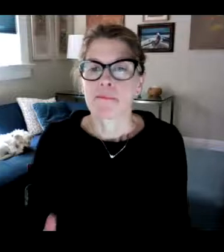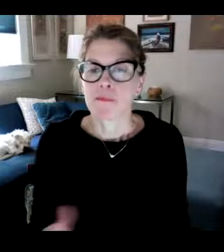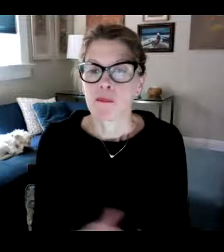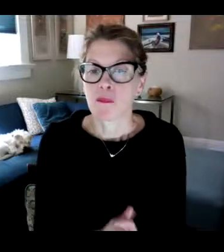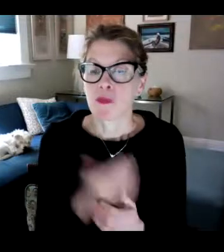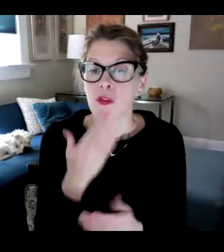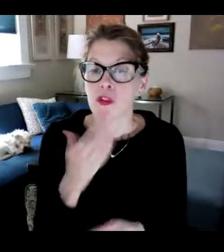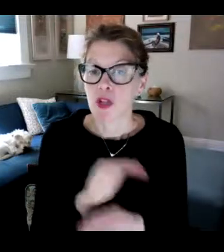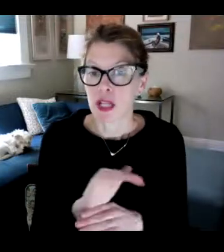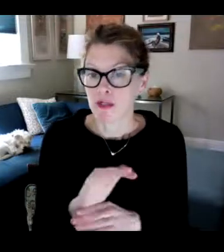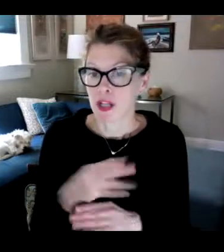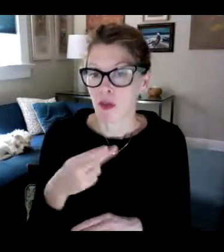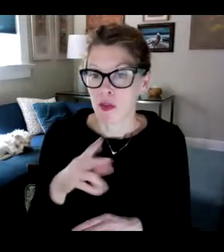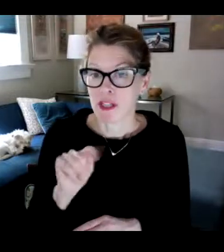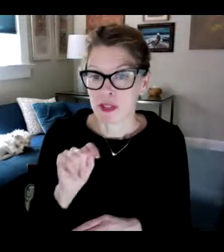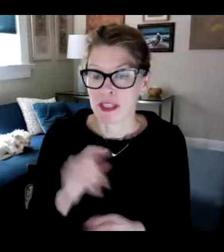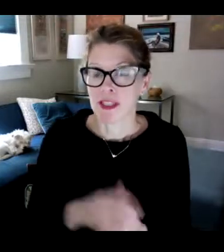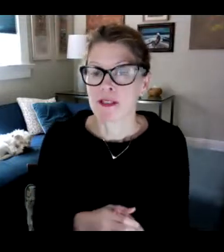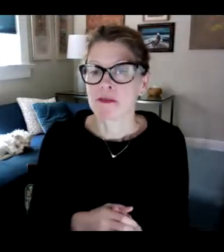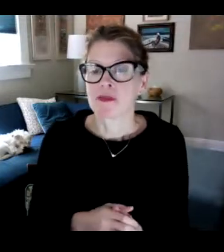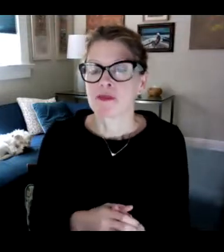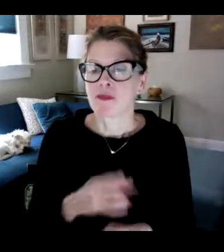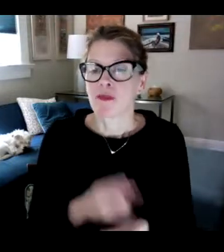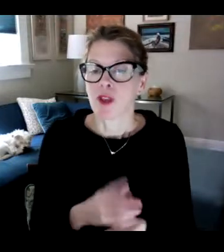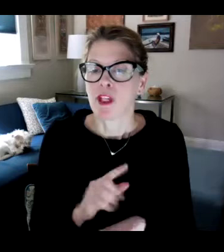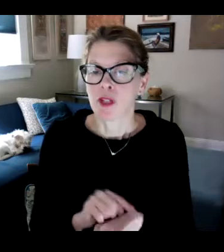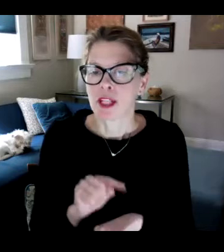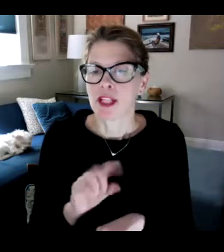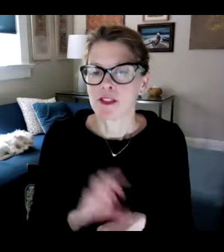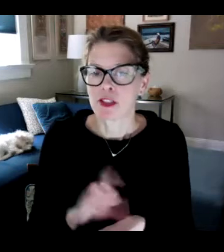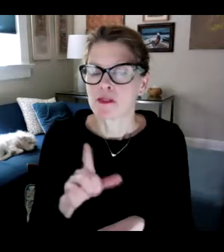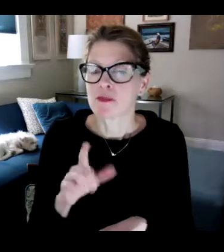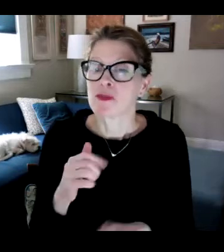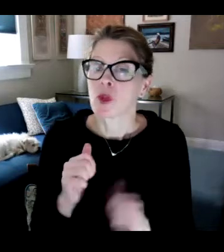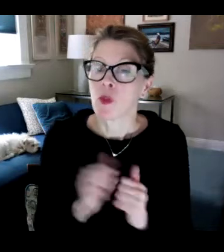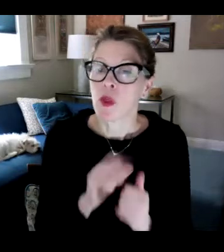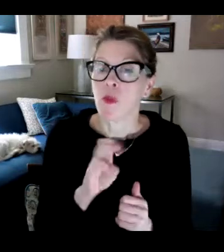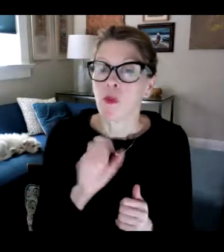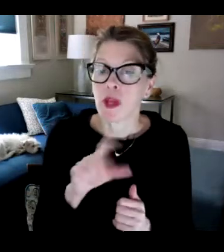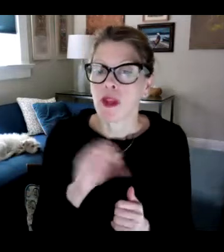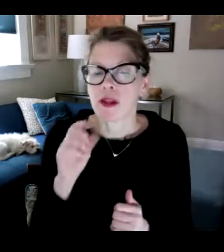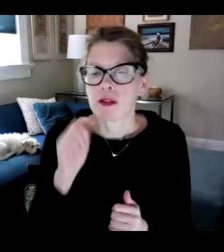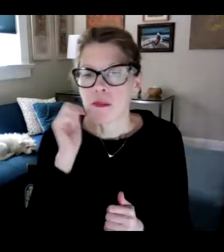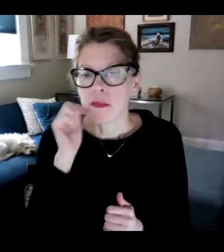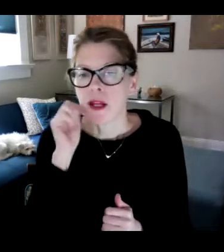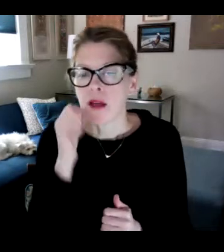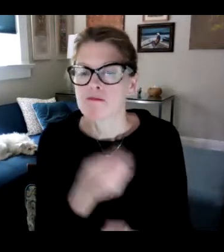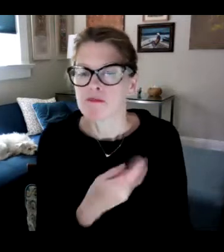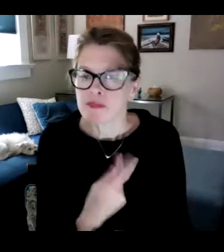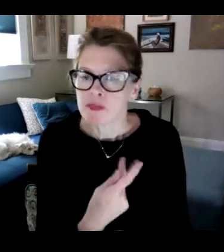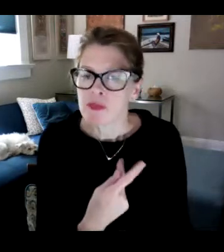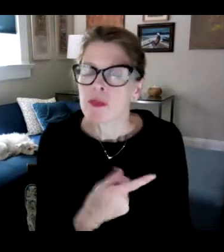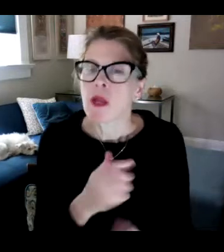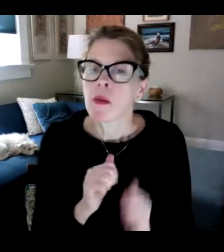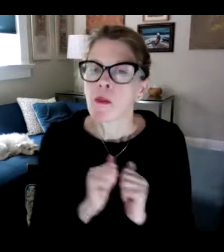Good evening, Holy Trinity. Will here, joined by Tomina, and we're getting ready to pray together. We're